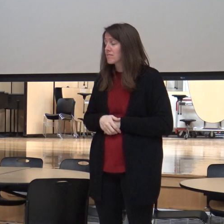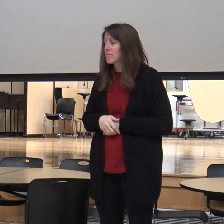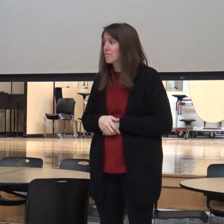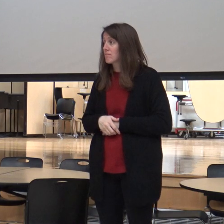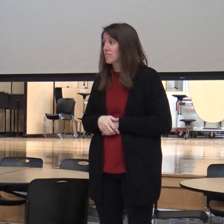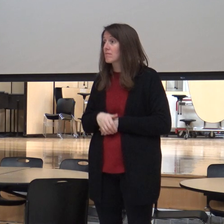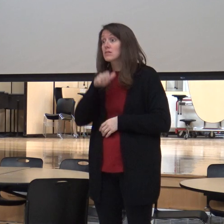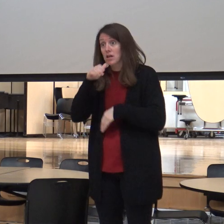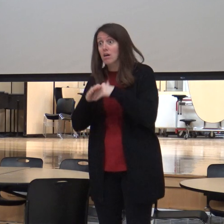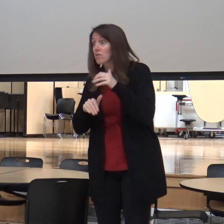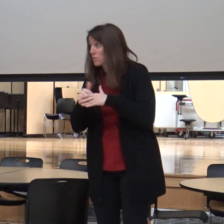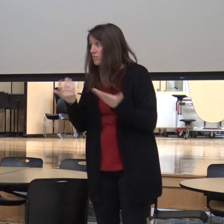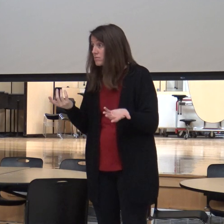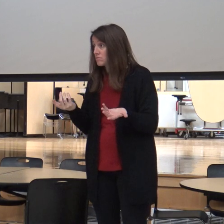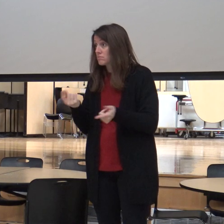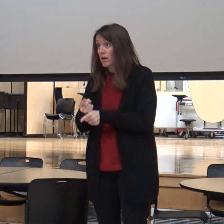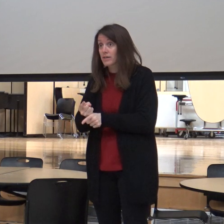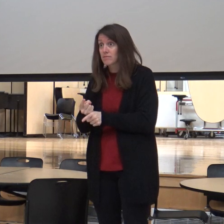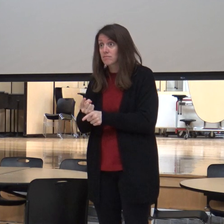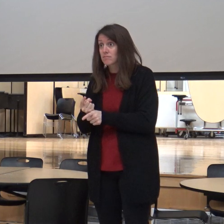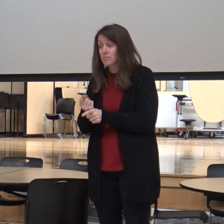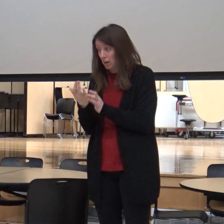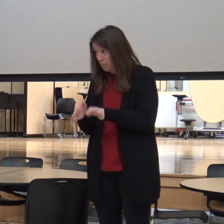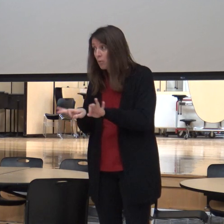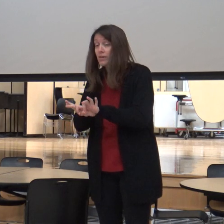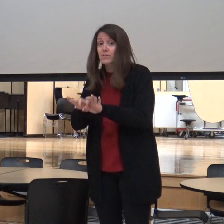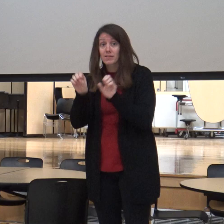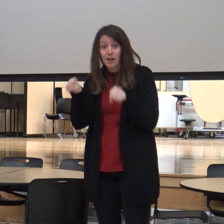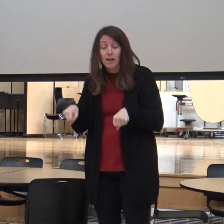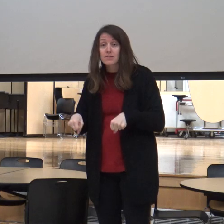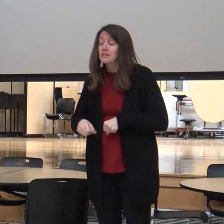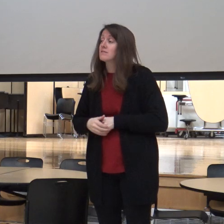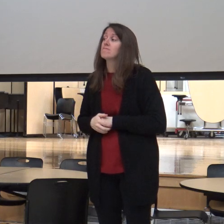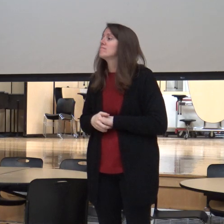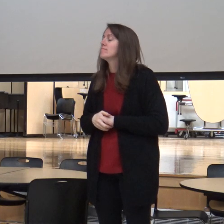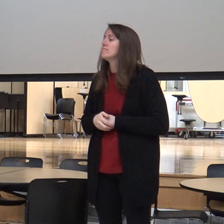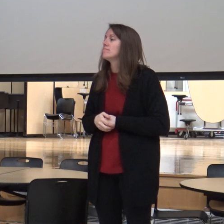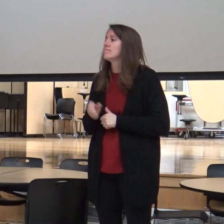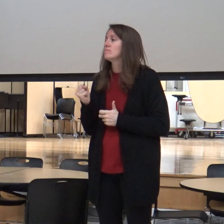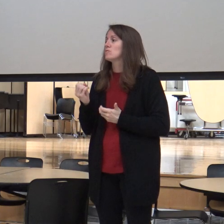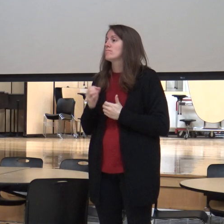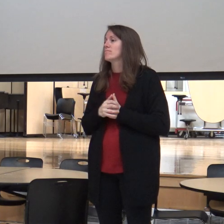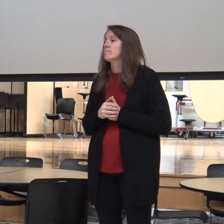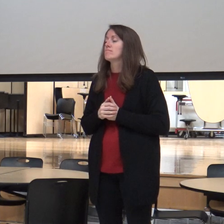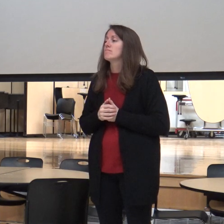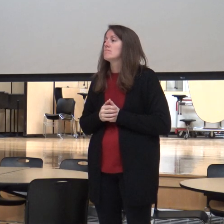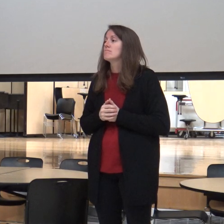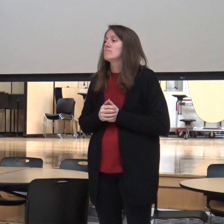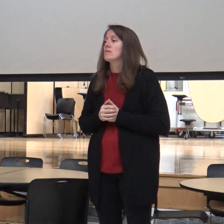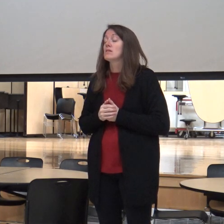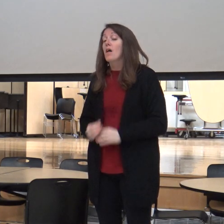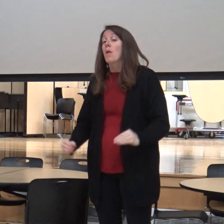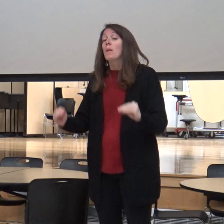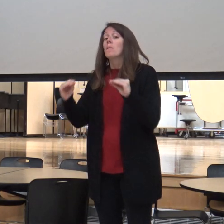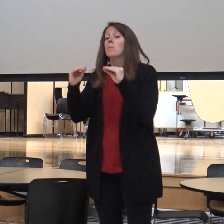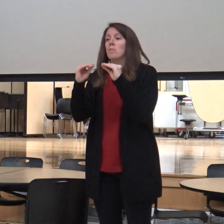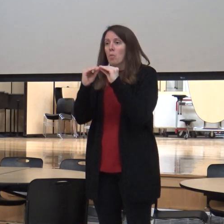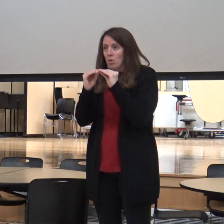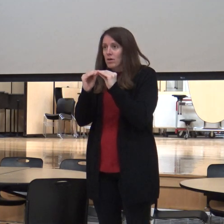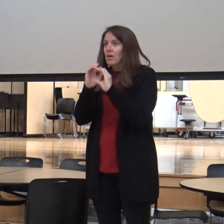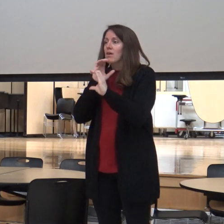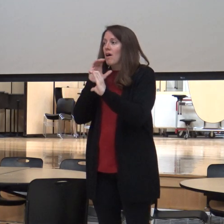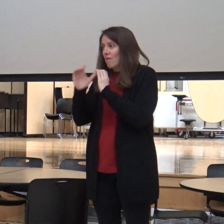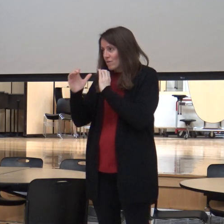happened? Uncomfortable, absolutely. Important, absolutely. So, the more conversations you have, the